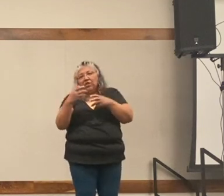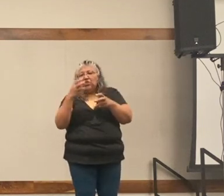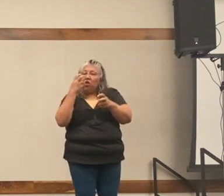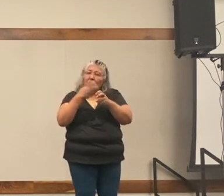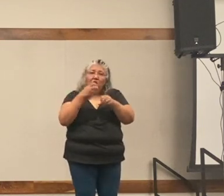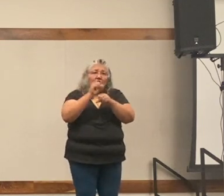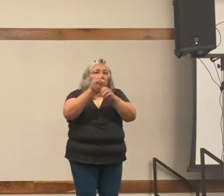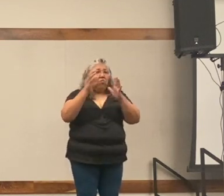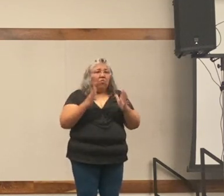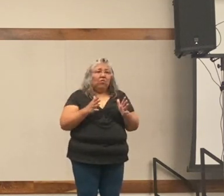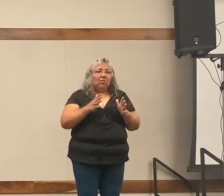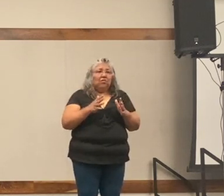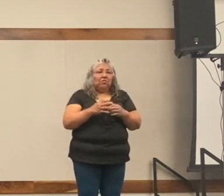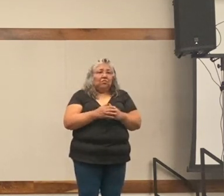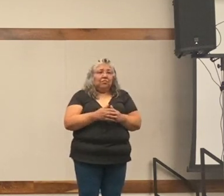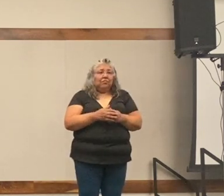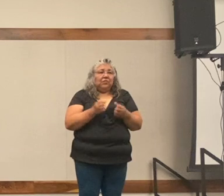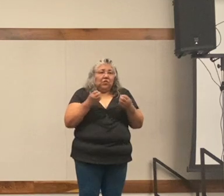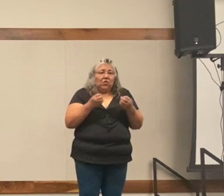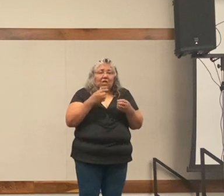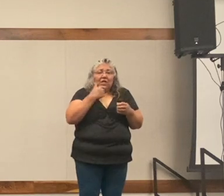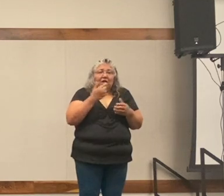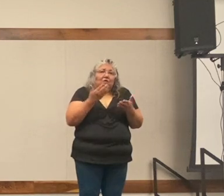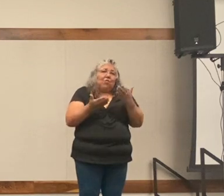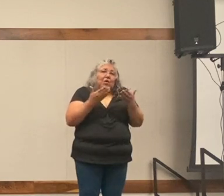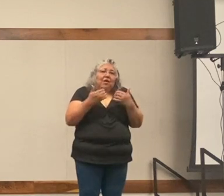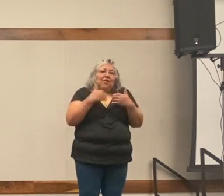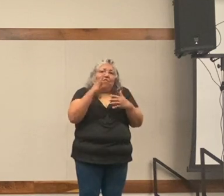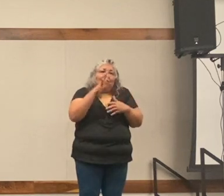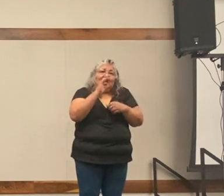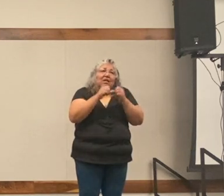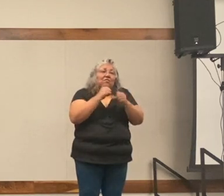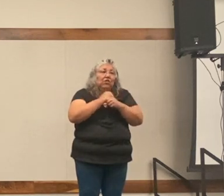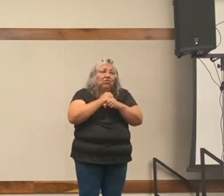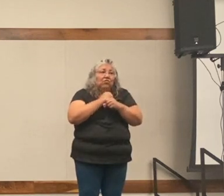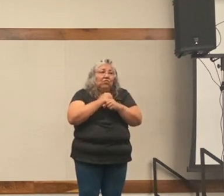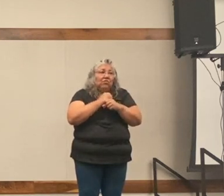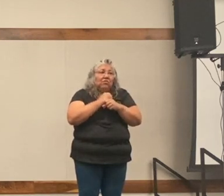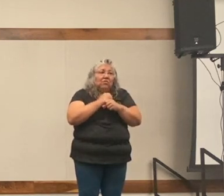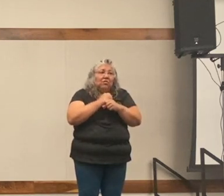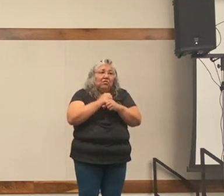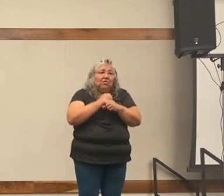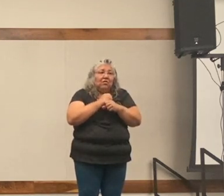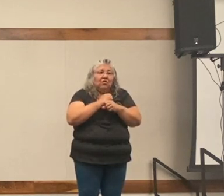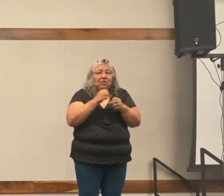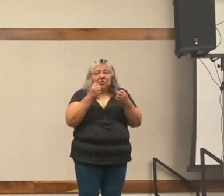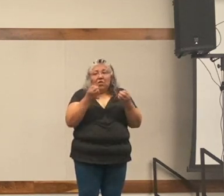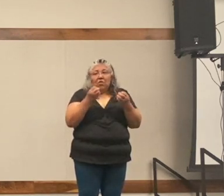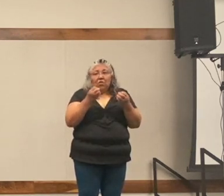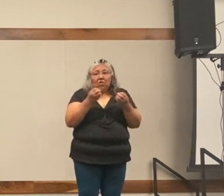worker. And so they said, you probably got 5 years, right? And so